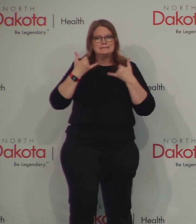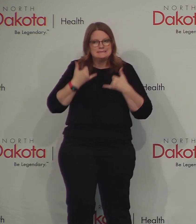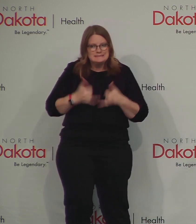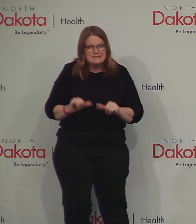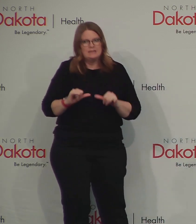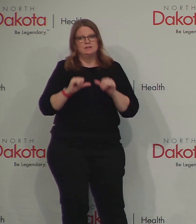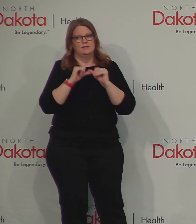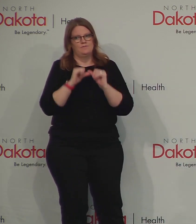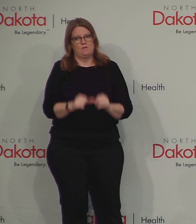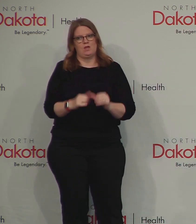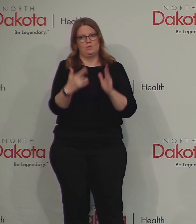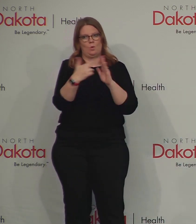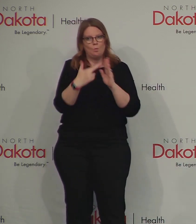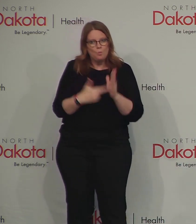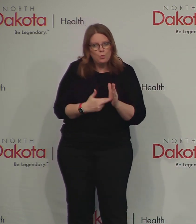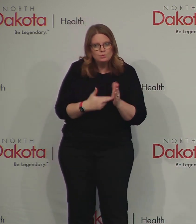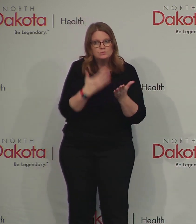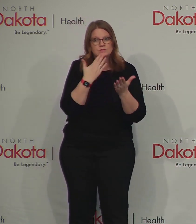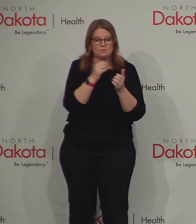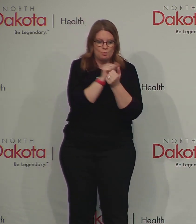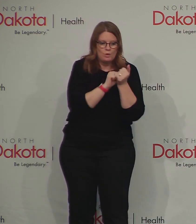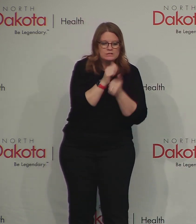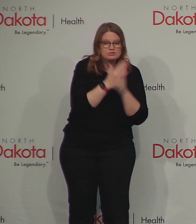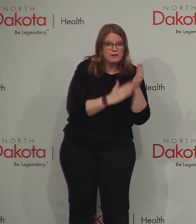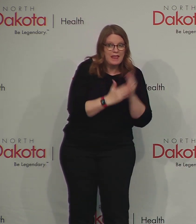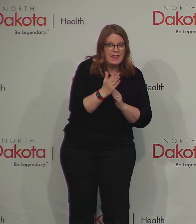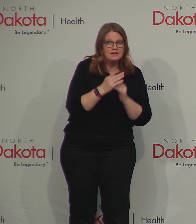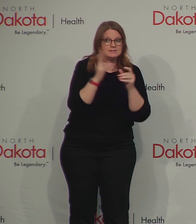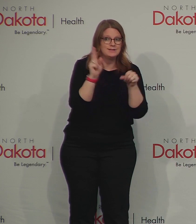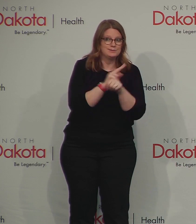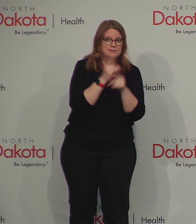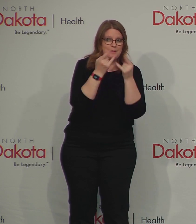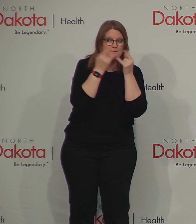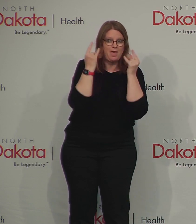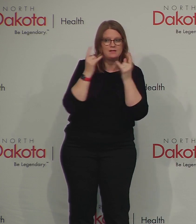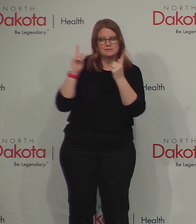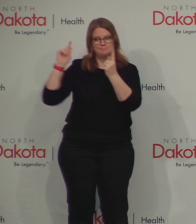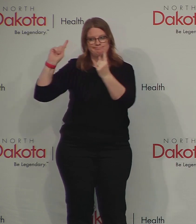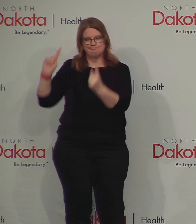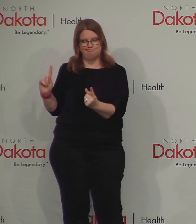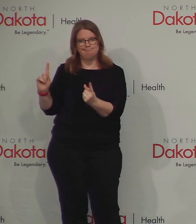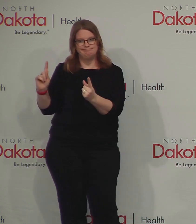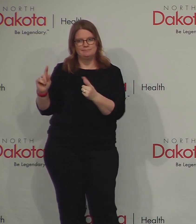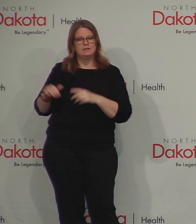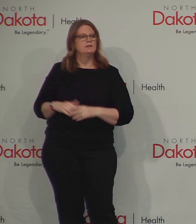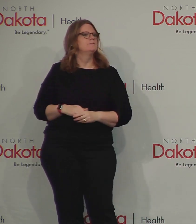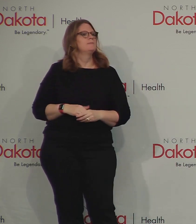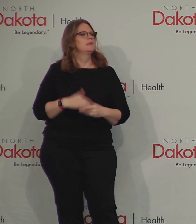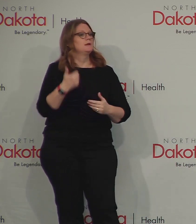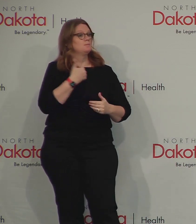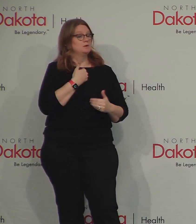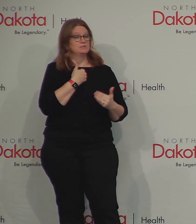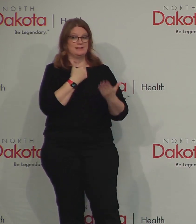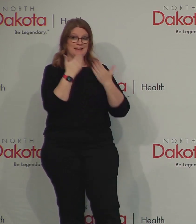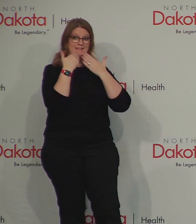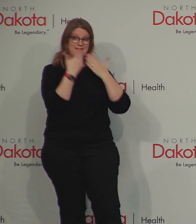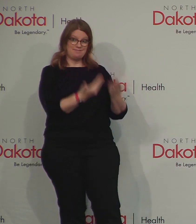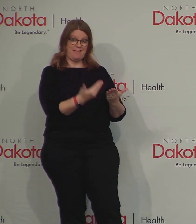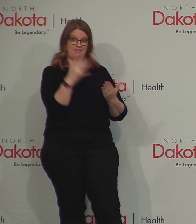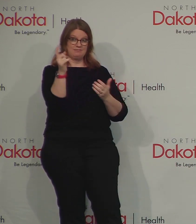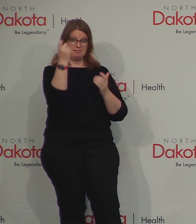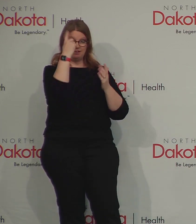mitigation strategies of good hygiene, mask use, and social distancing. I want to personally thank the